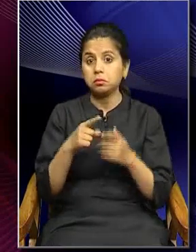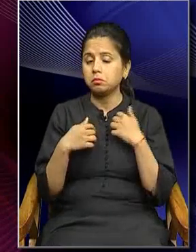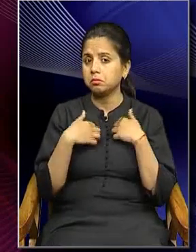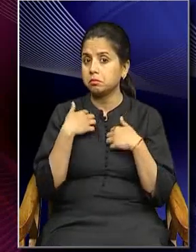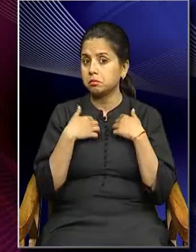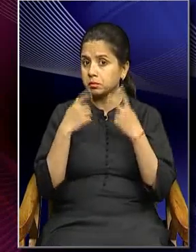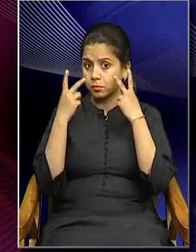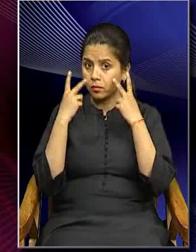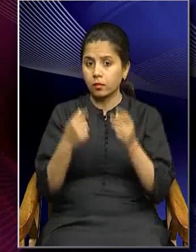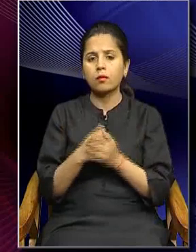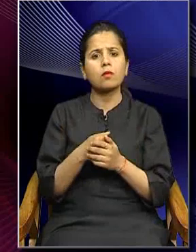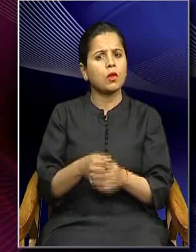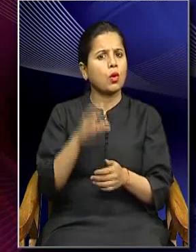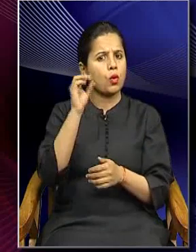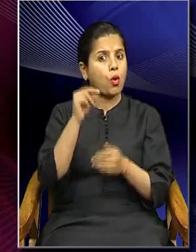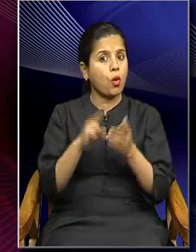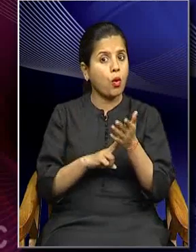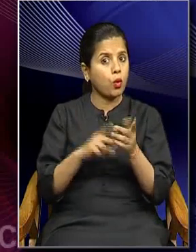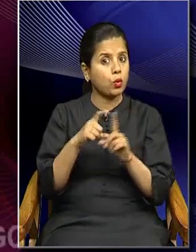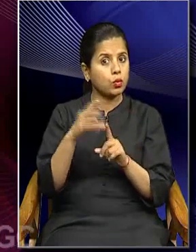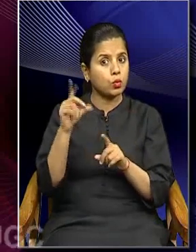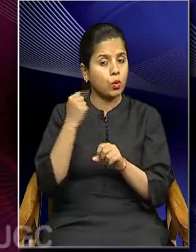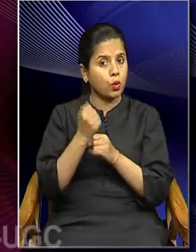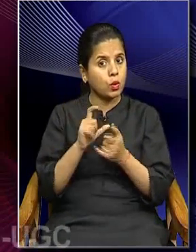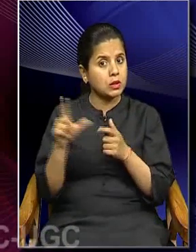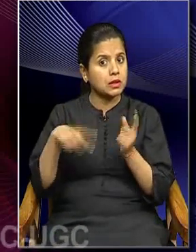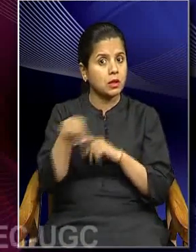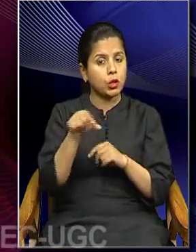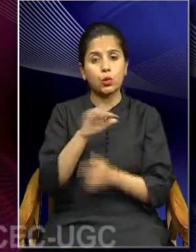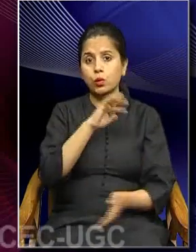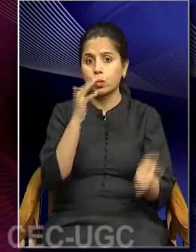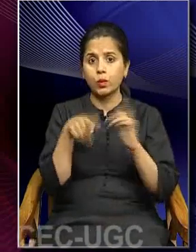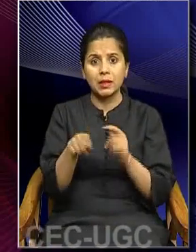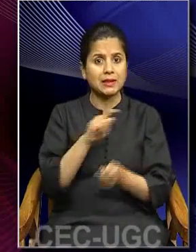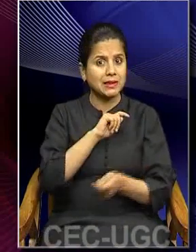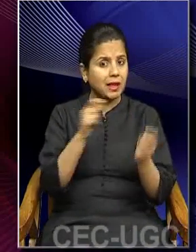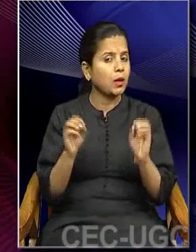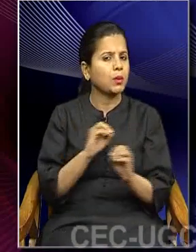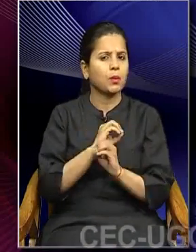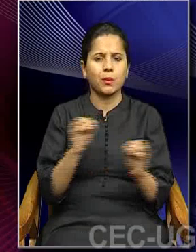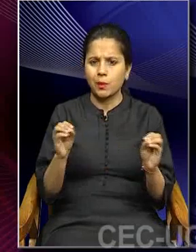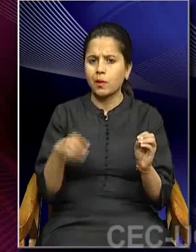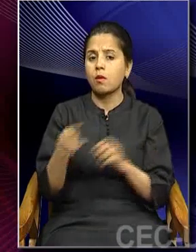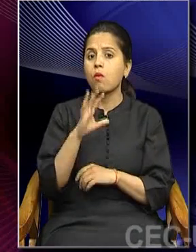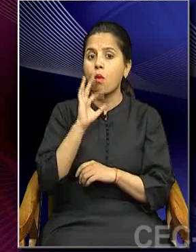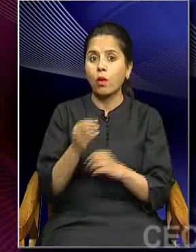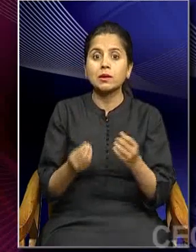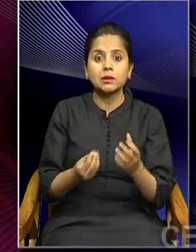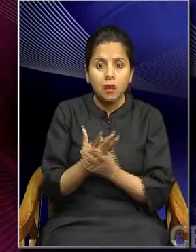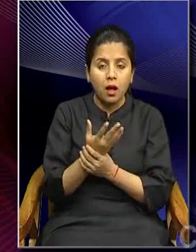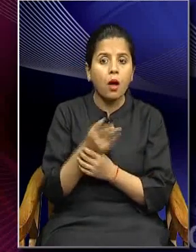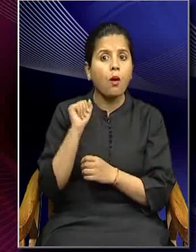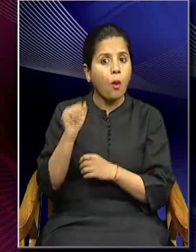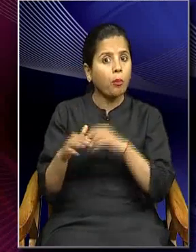Interestingly, the ontological status of universals does not change with the origin and